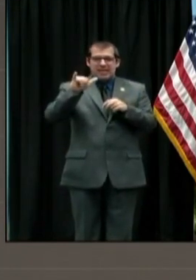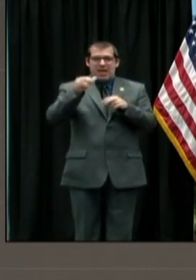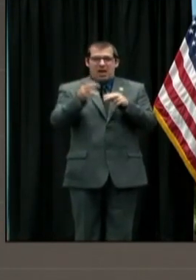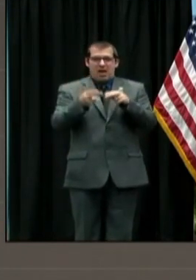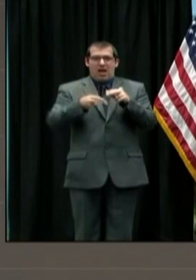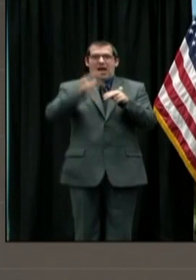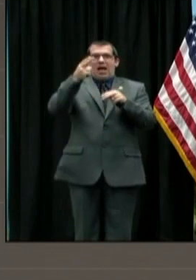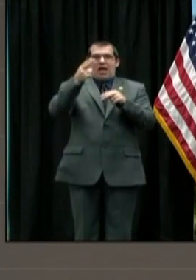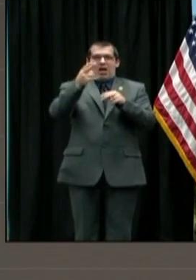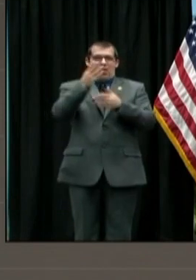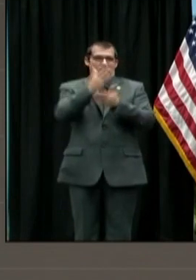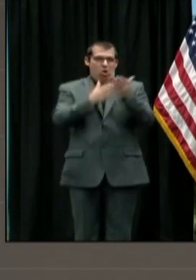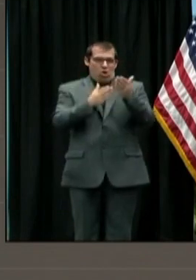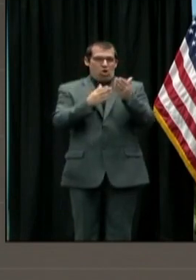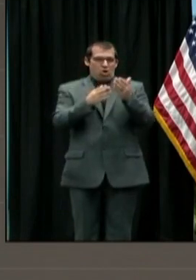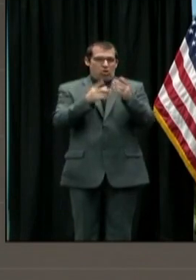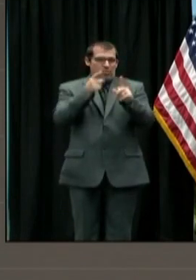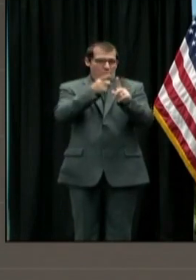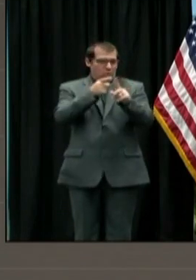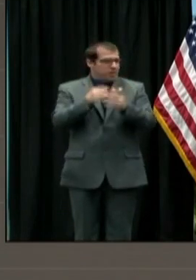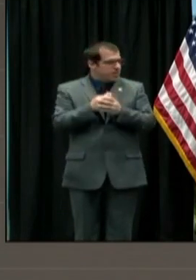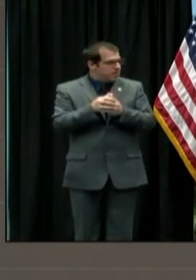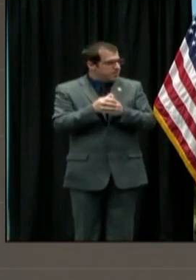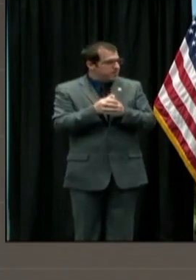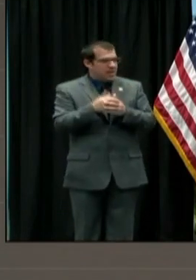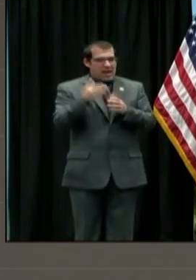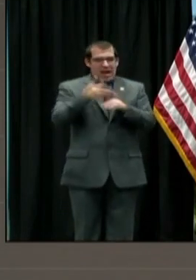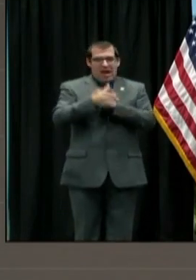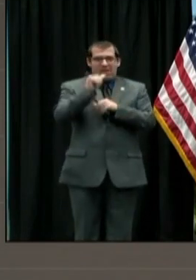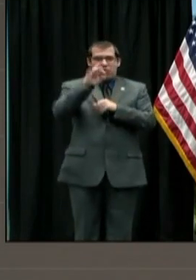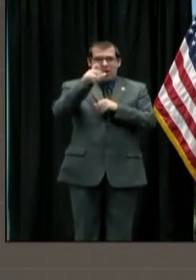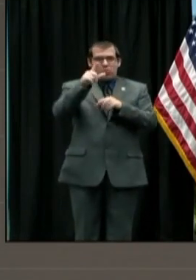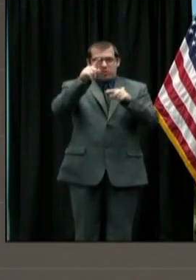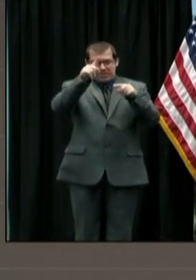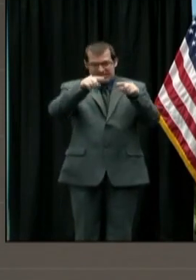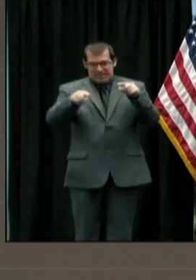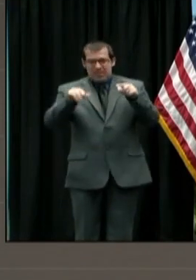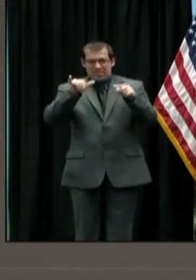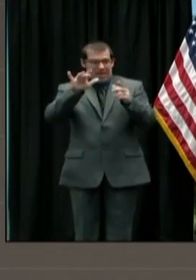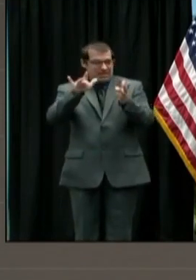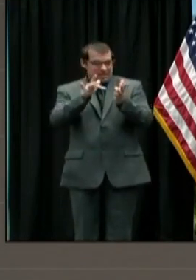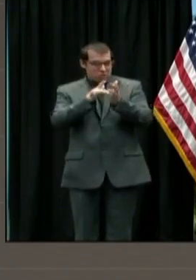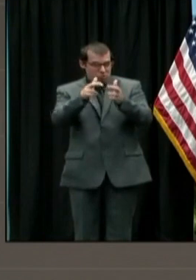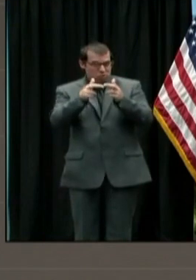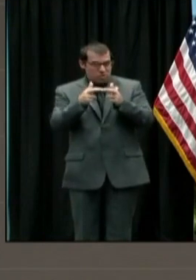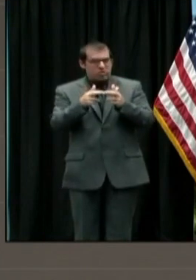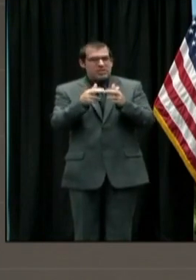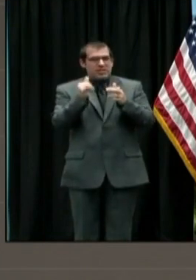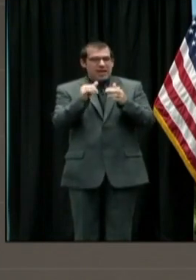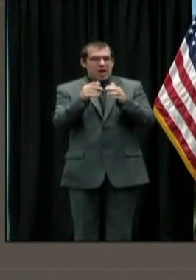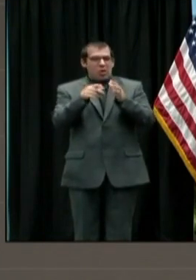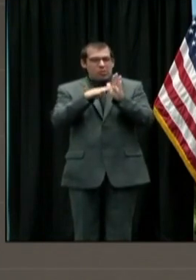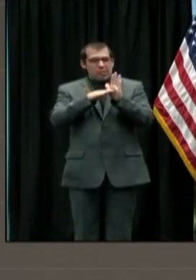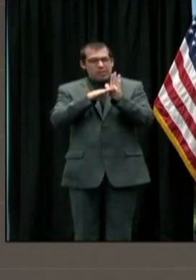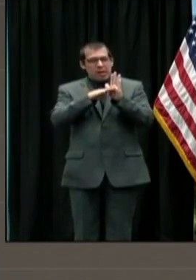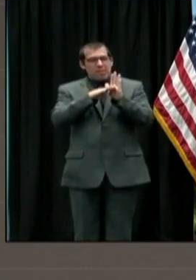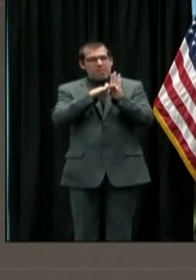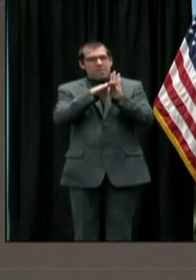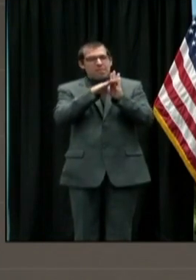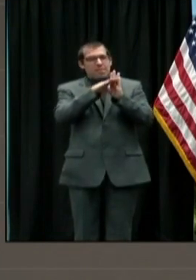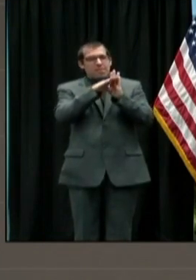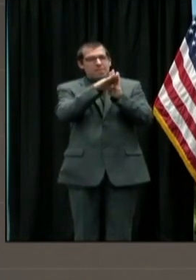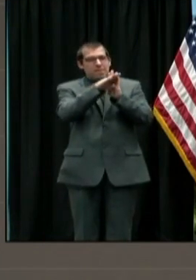mark, and you saw that it dipped down after April. This is the central region, and it's gradually climbed back